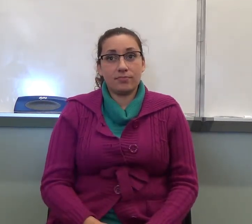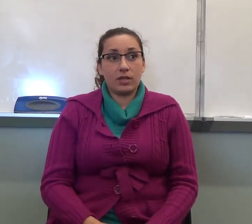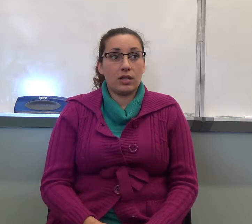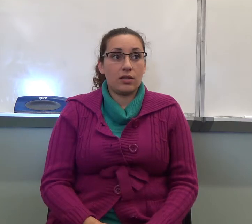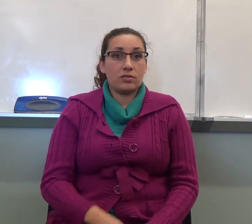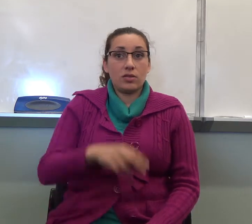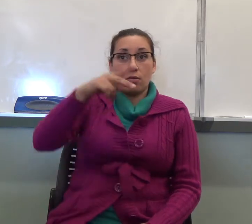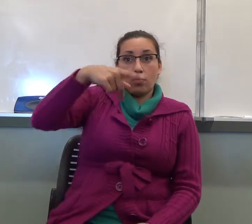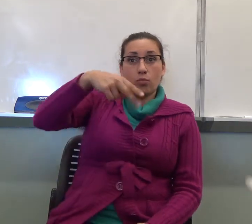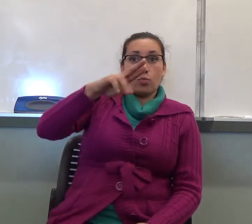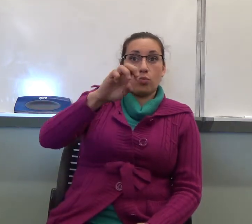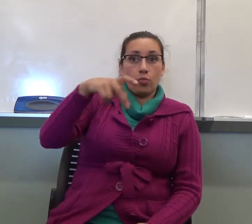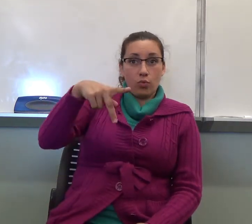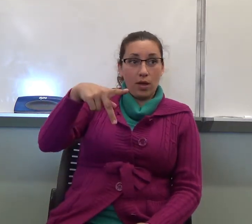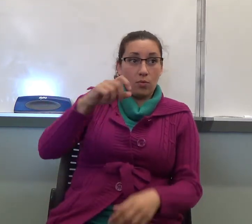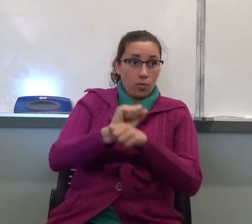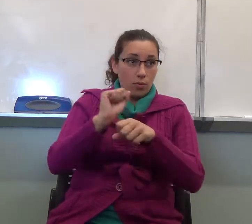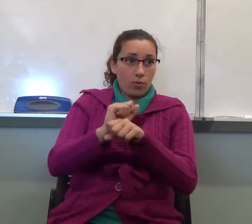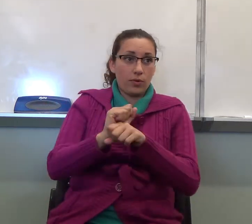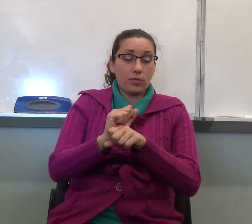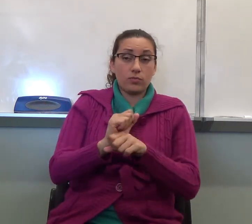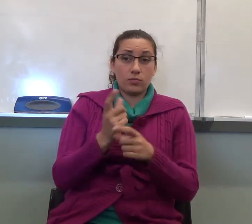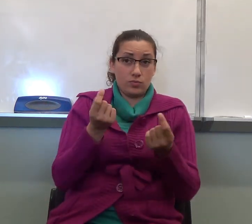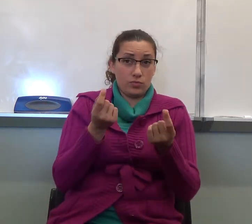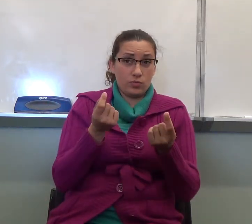involves expanding our number system.